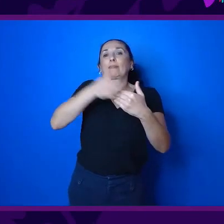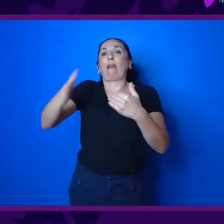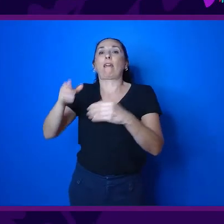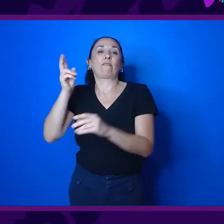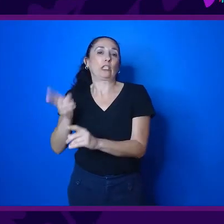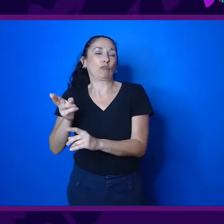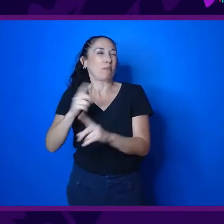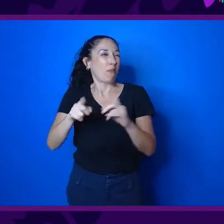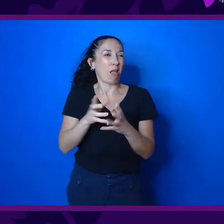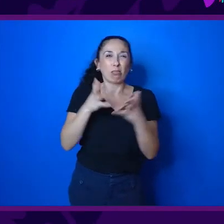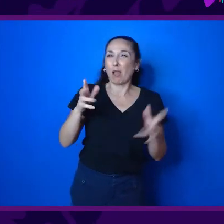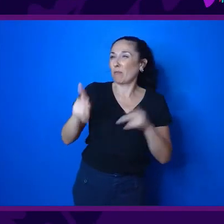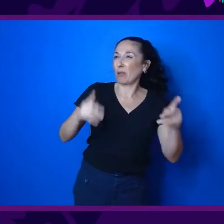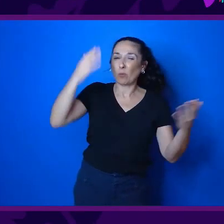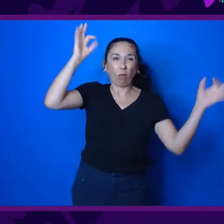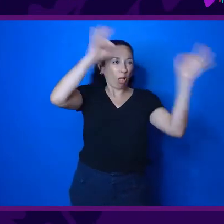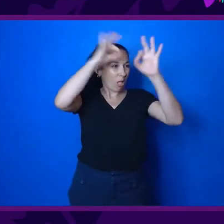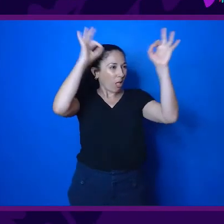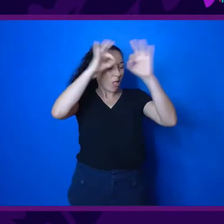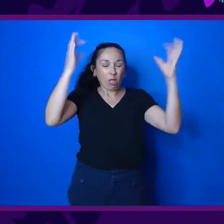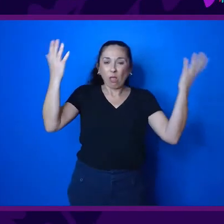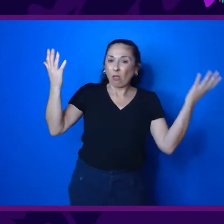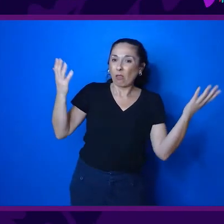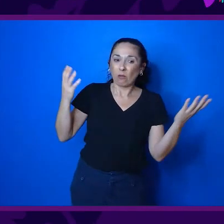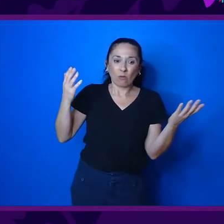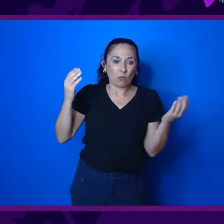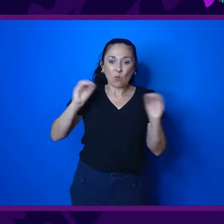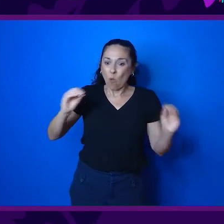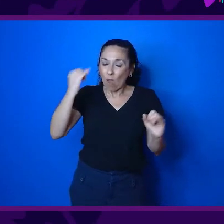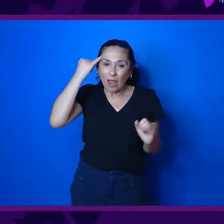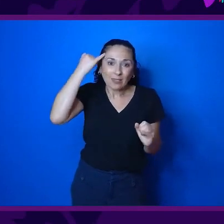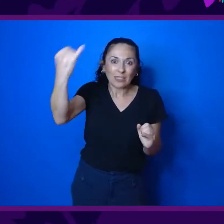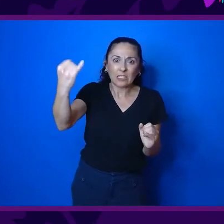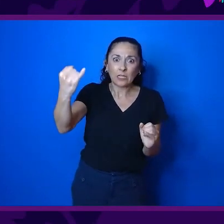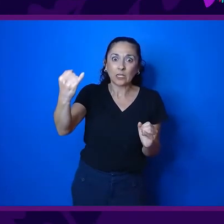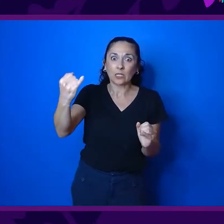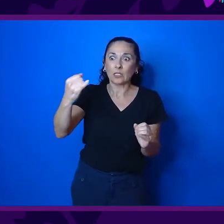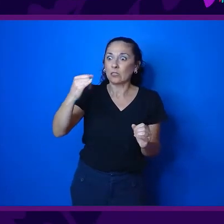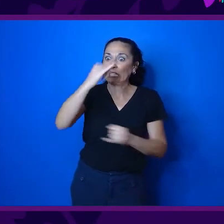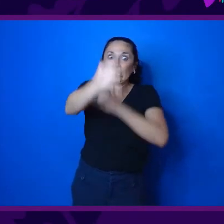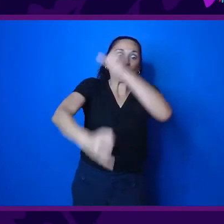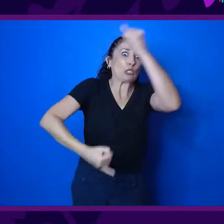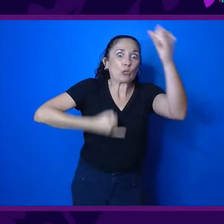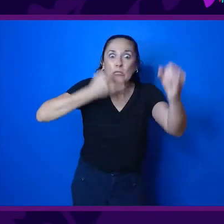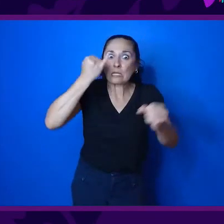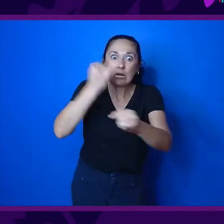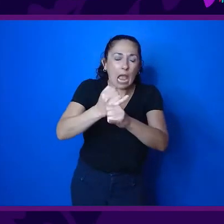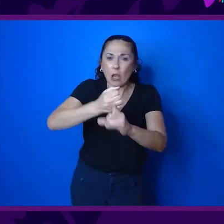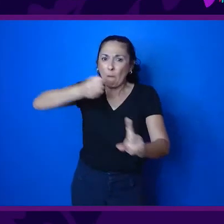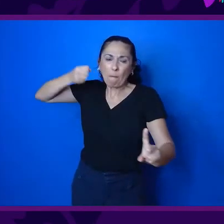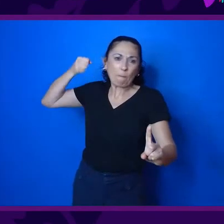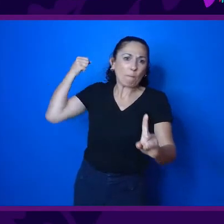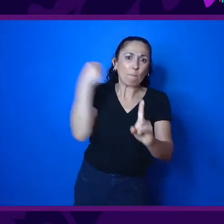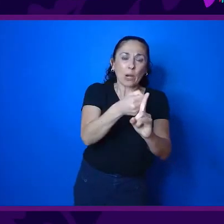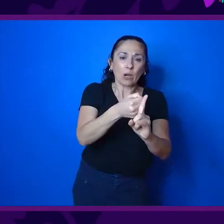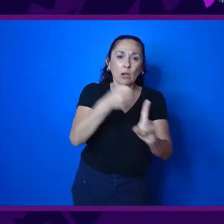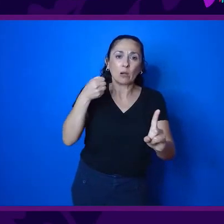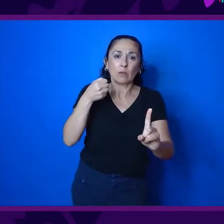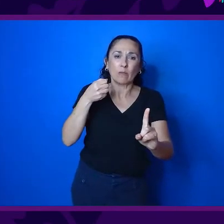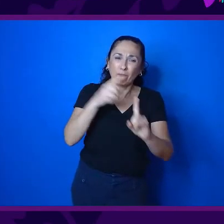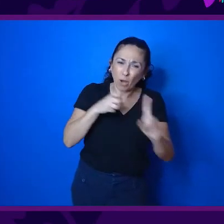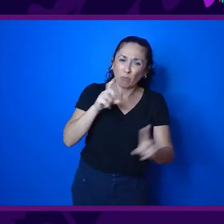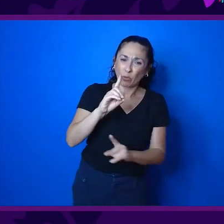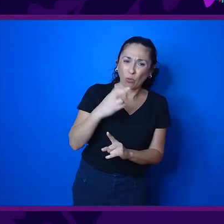mystery to all of those people participating. They had no idea the international impact that they were able to totally